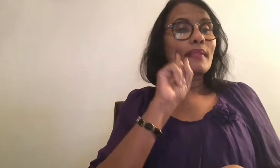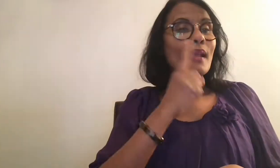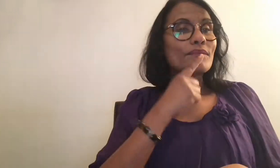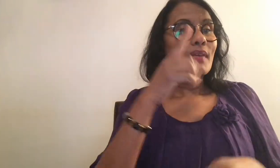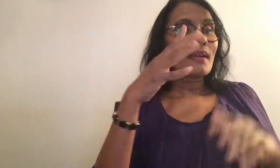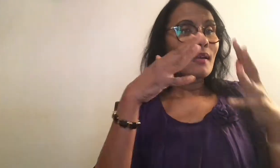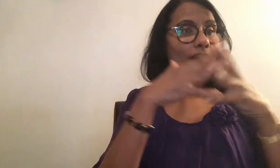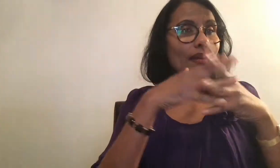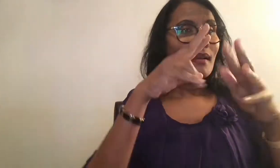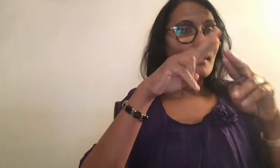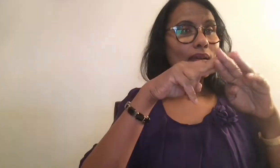met.